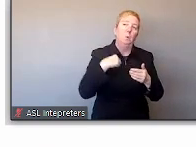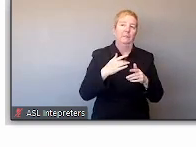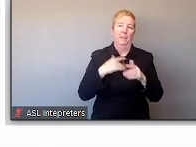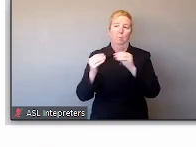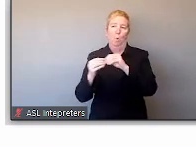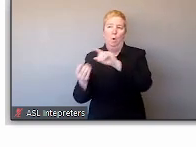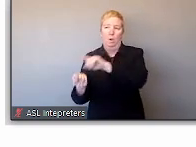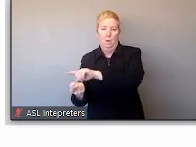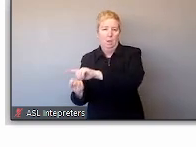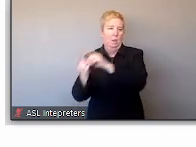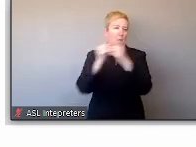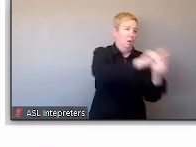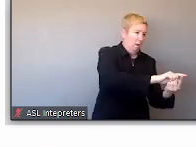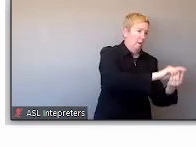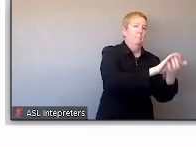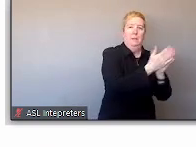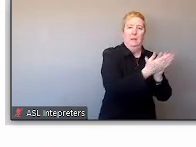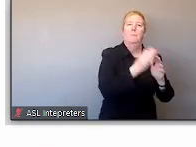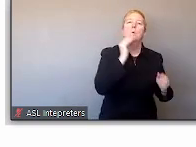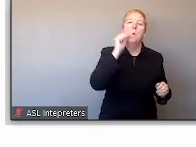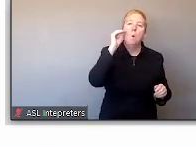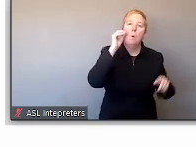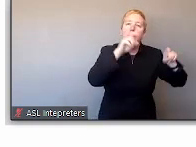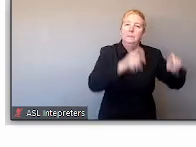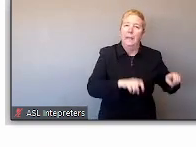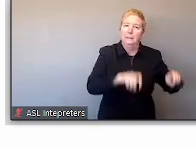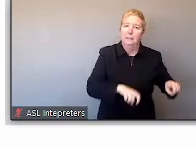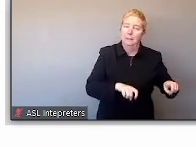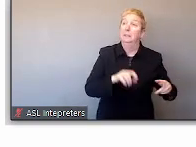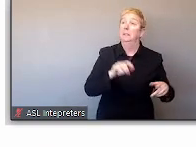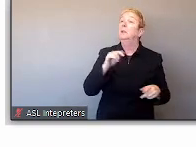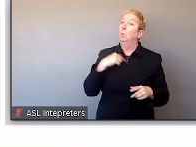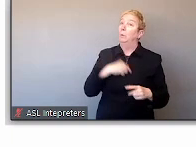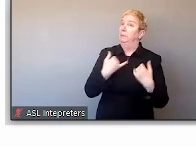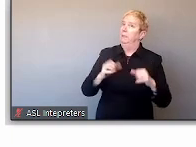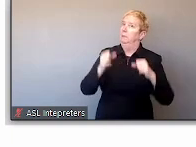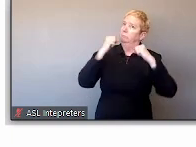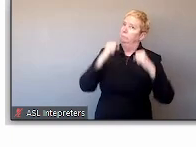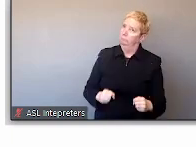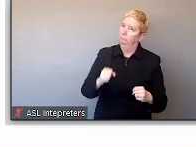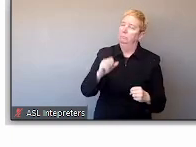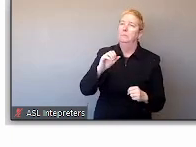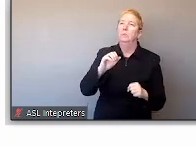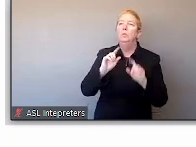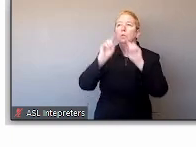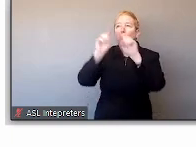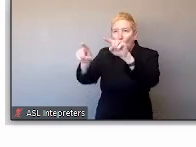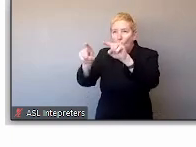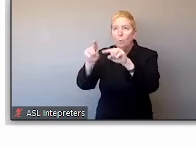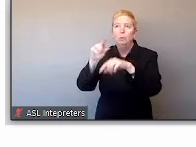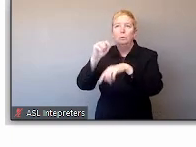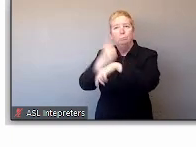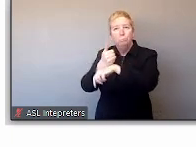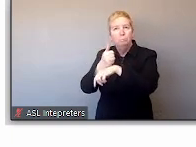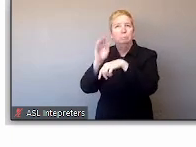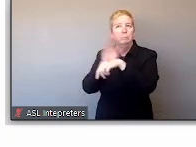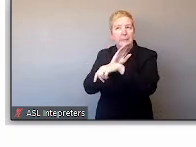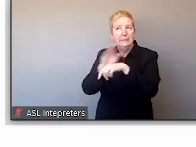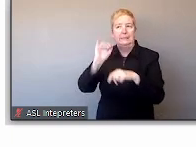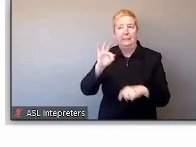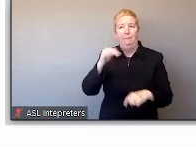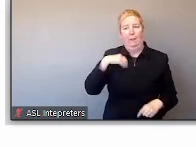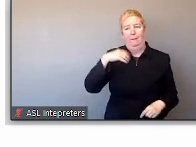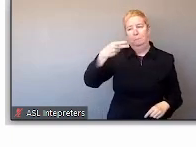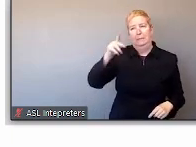home testing. We still will recommend strongly PCR testing for symptomatic individuals or symptomatic individuals with a